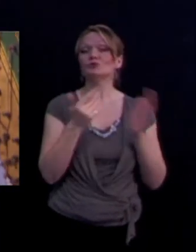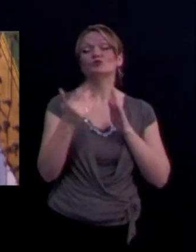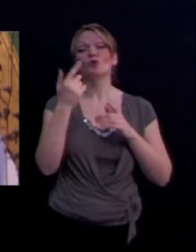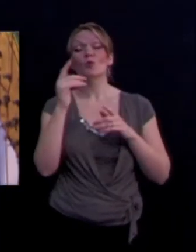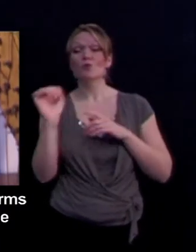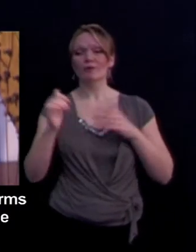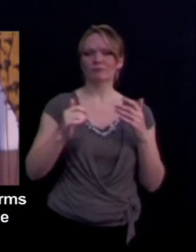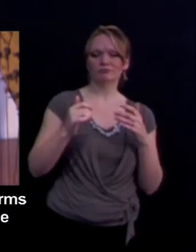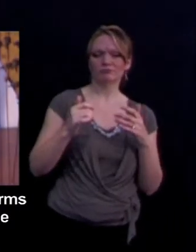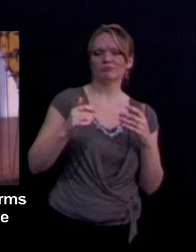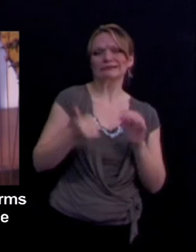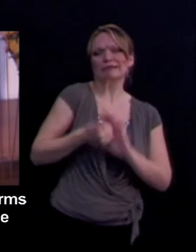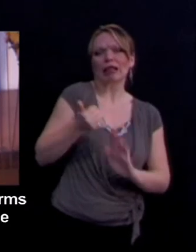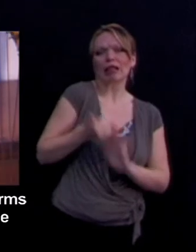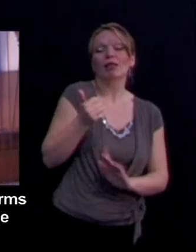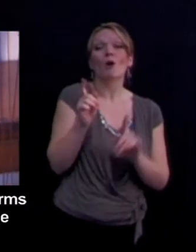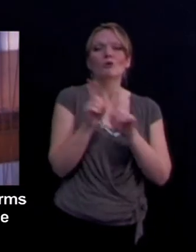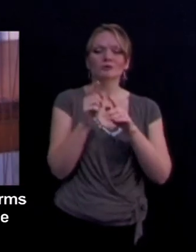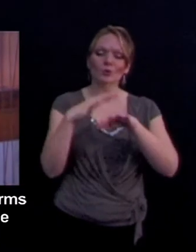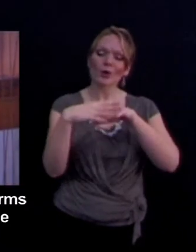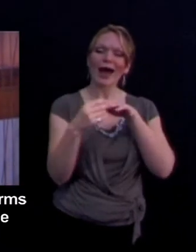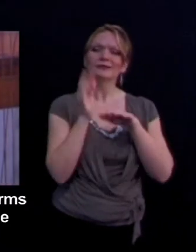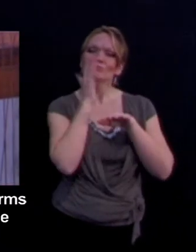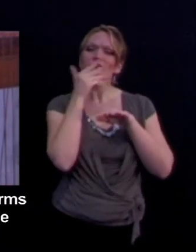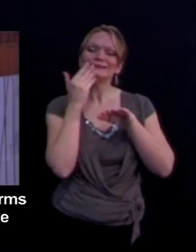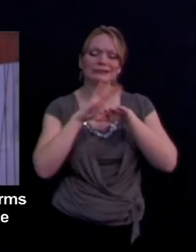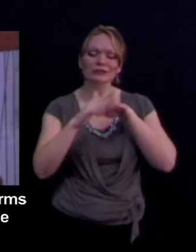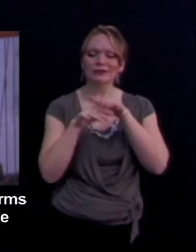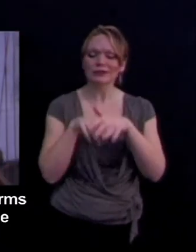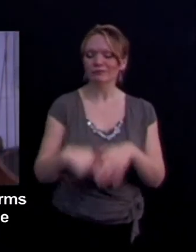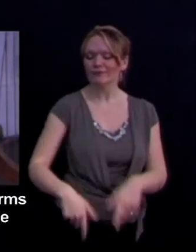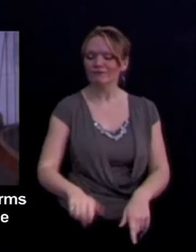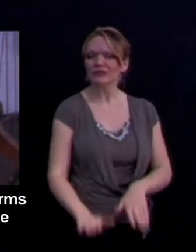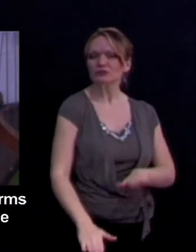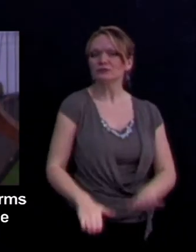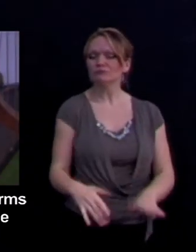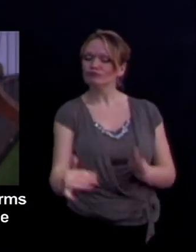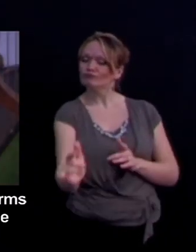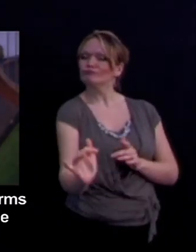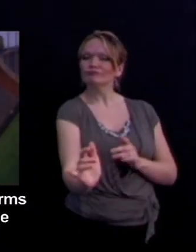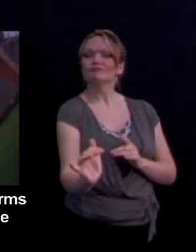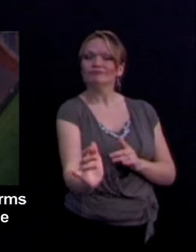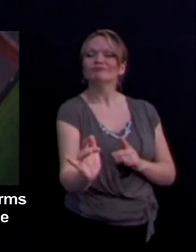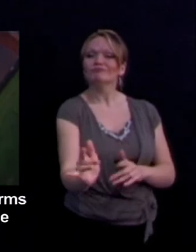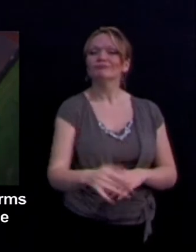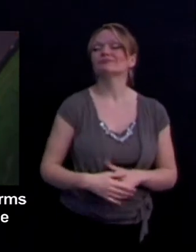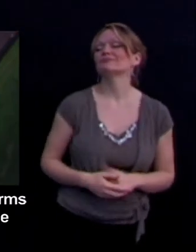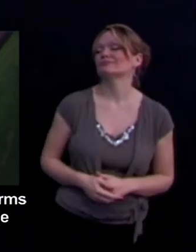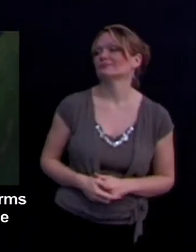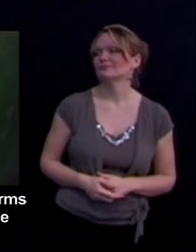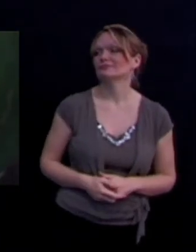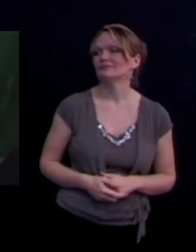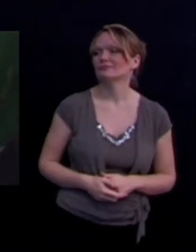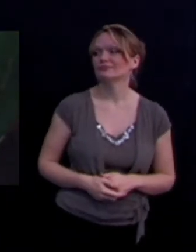musical talents, but her pretty hands, well-rounded arms and neat foot to her best advantage.